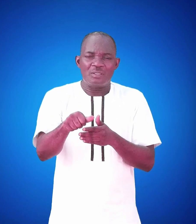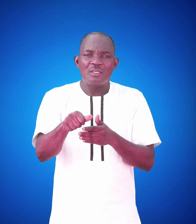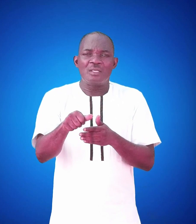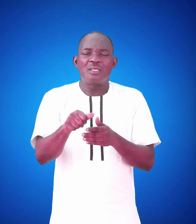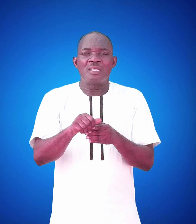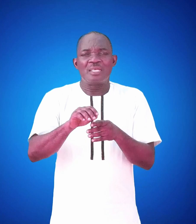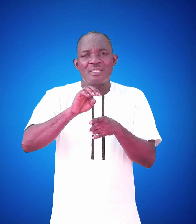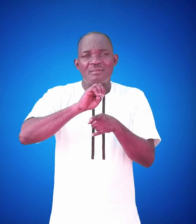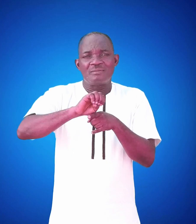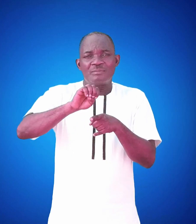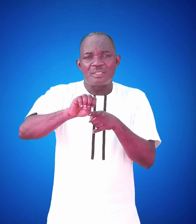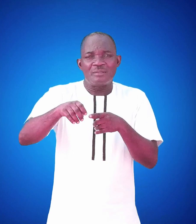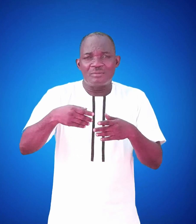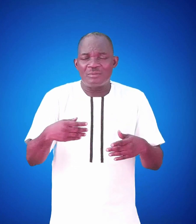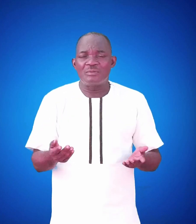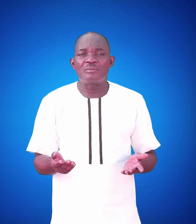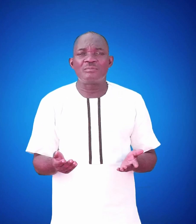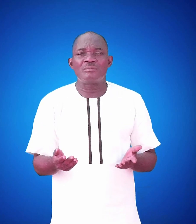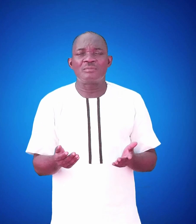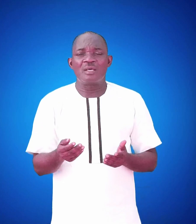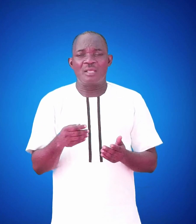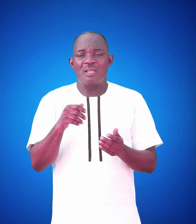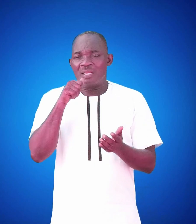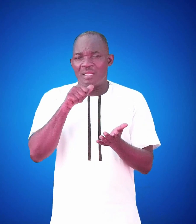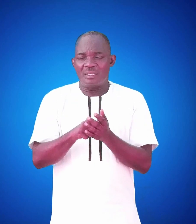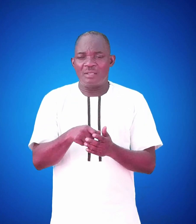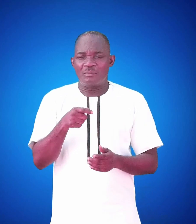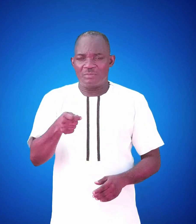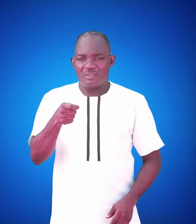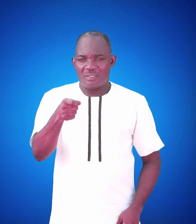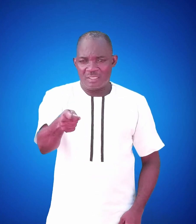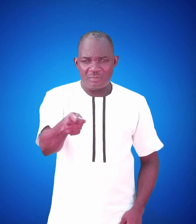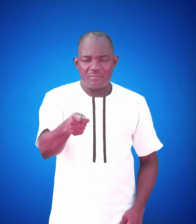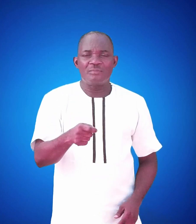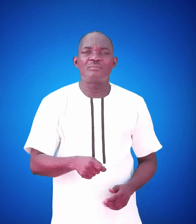by email, hand delivery,